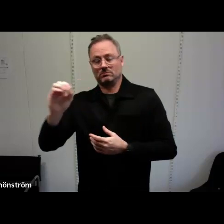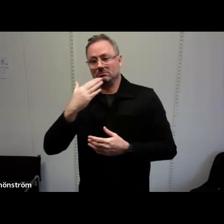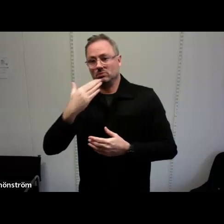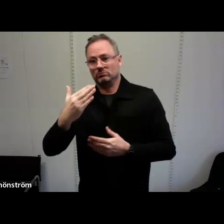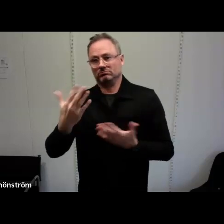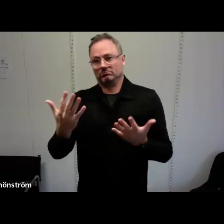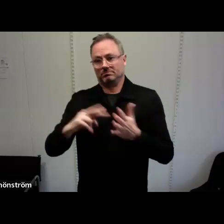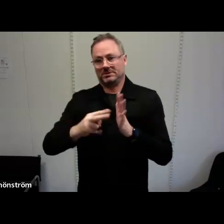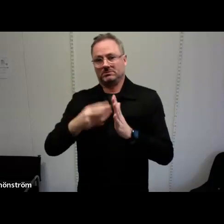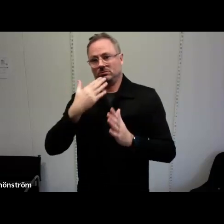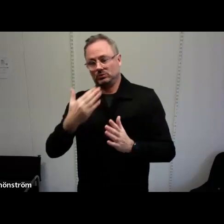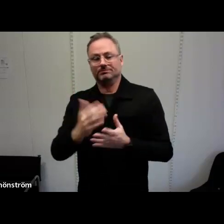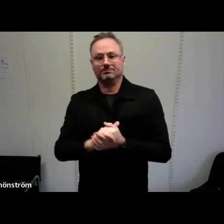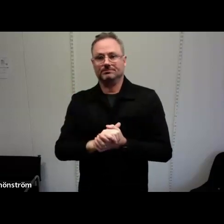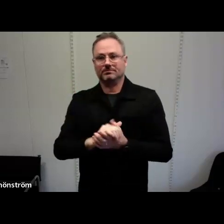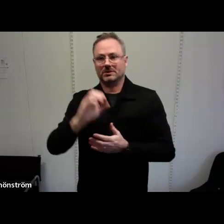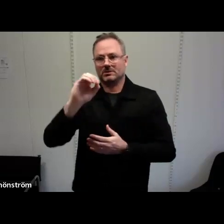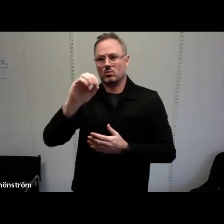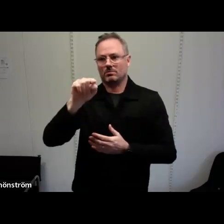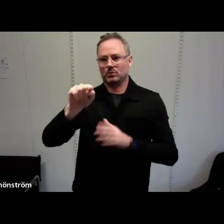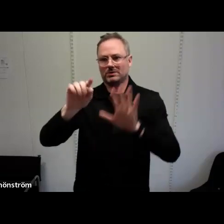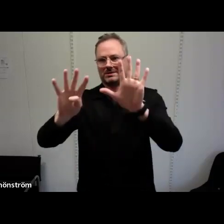A good result would be